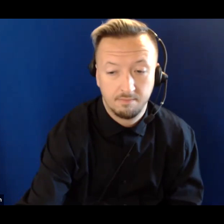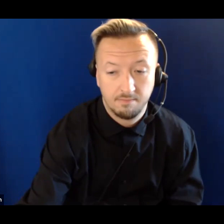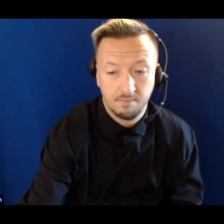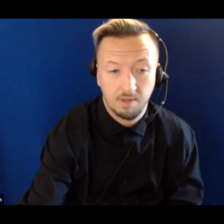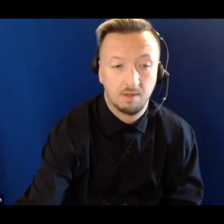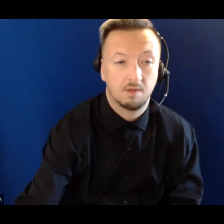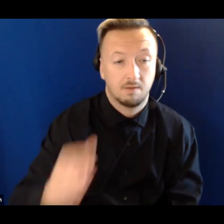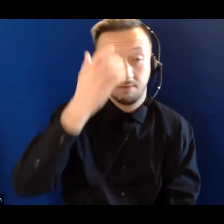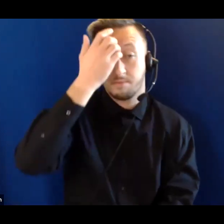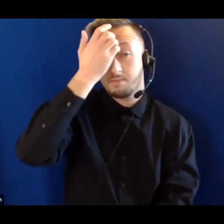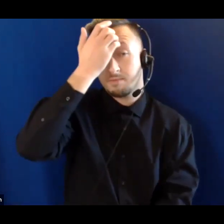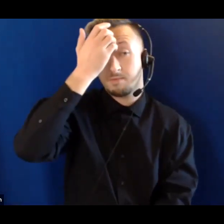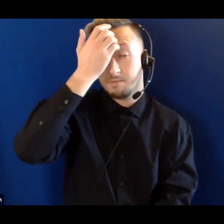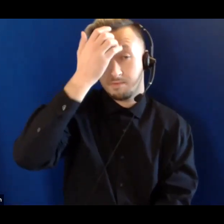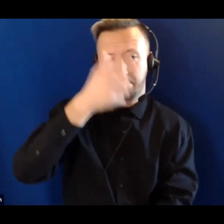Oh.